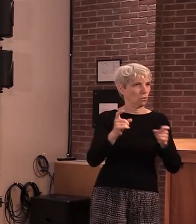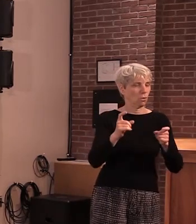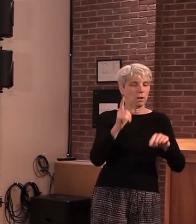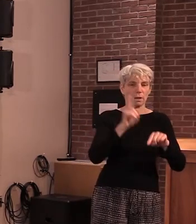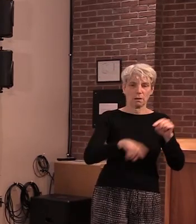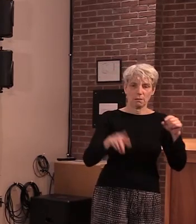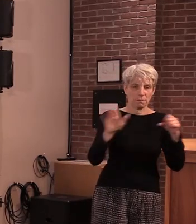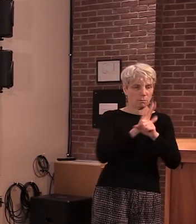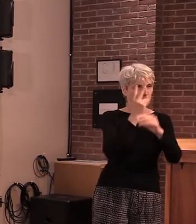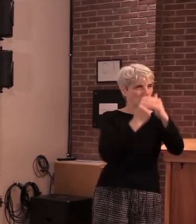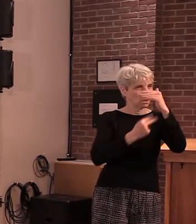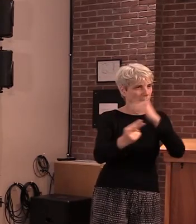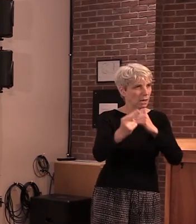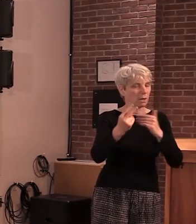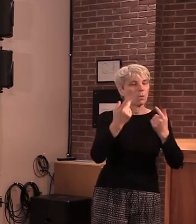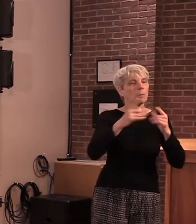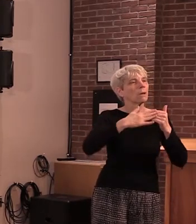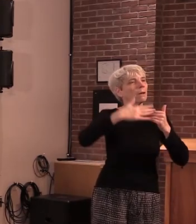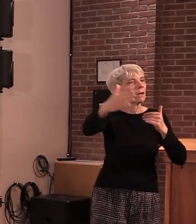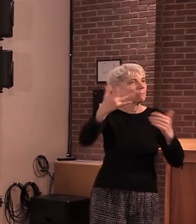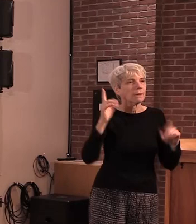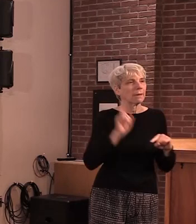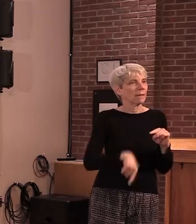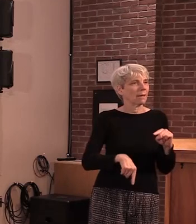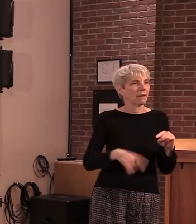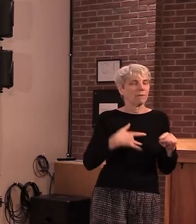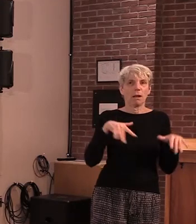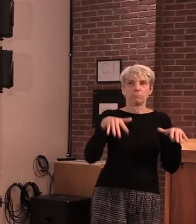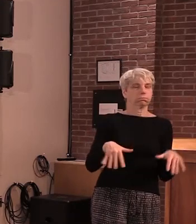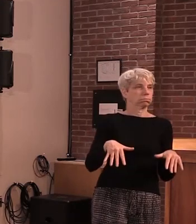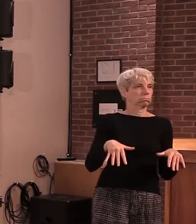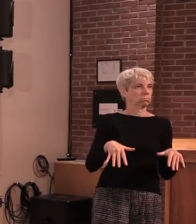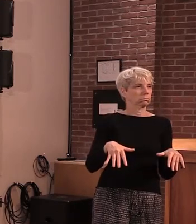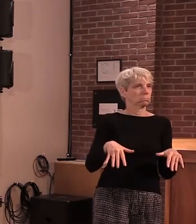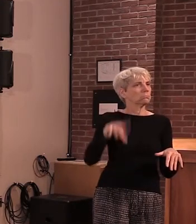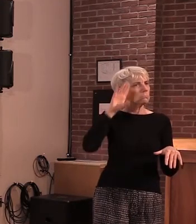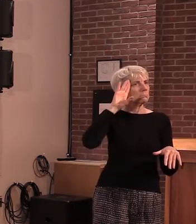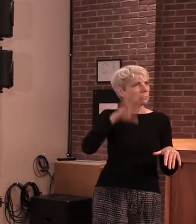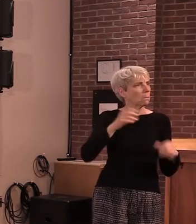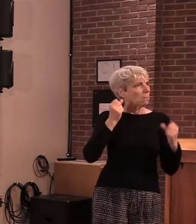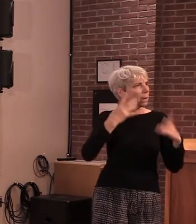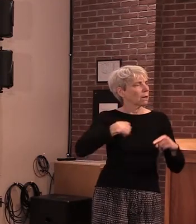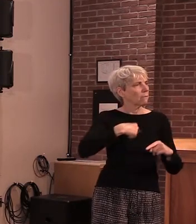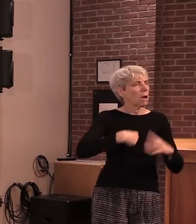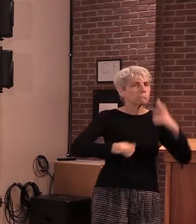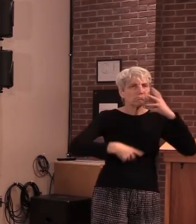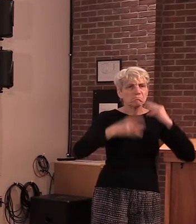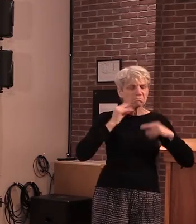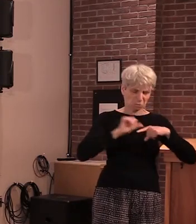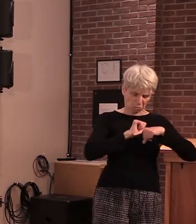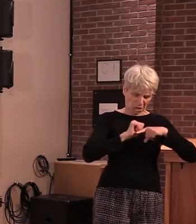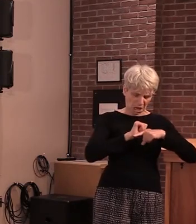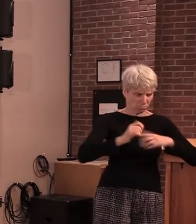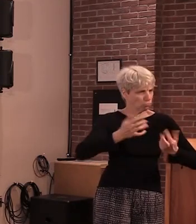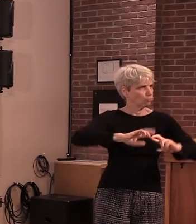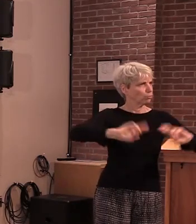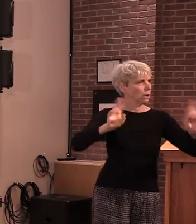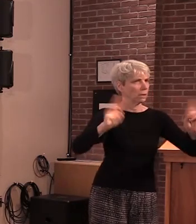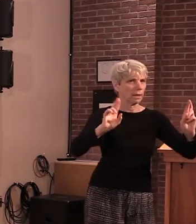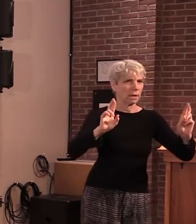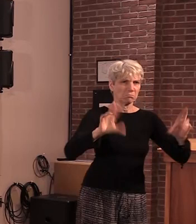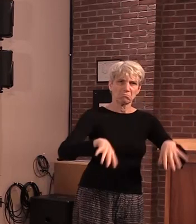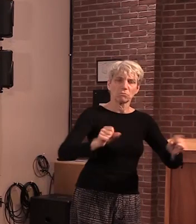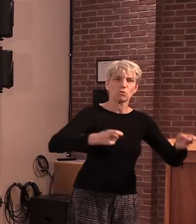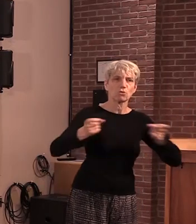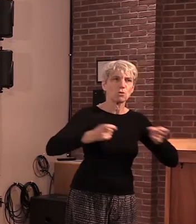future. This lack of control, particularly for those of us accustomed to being in control, is unsettling.